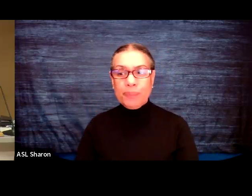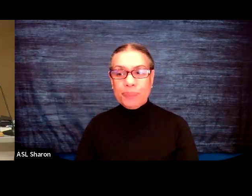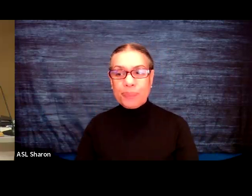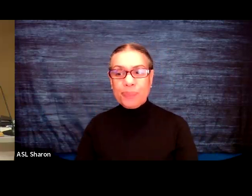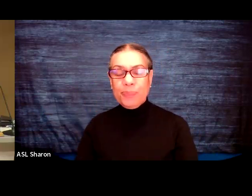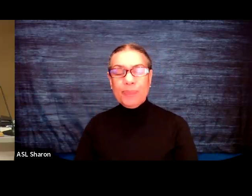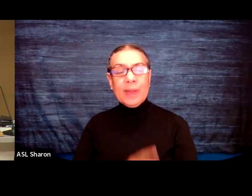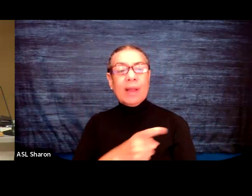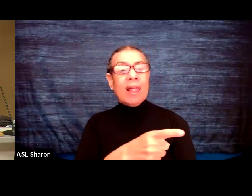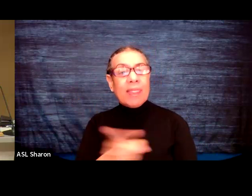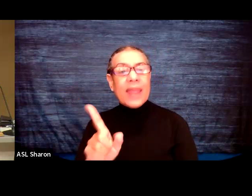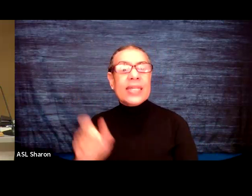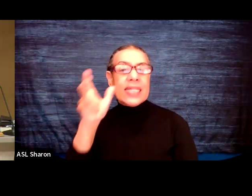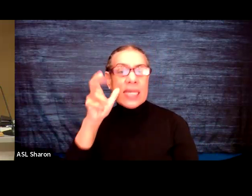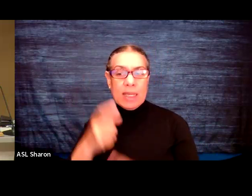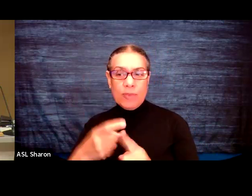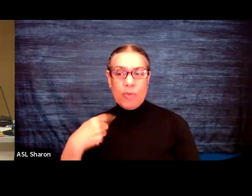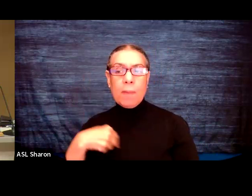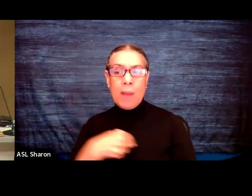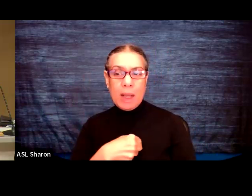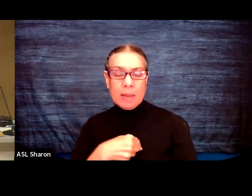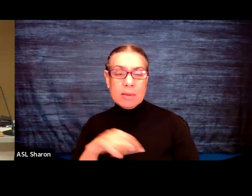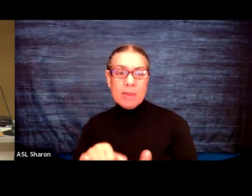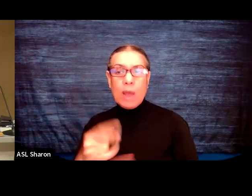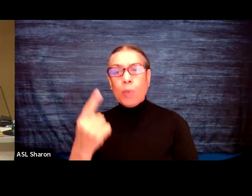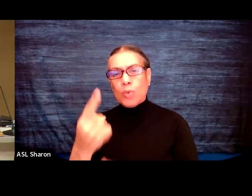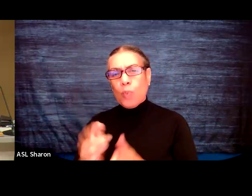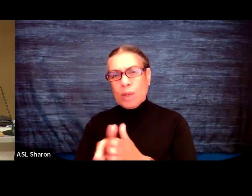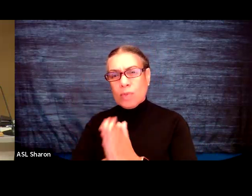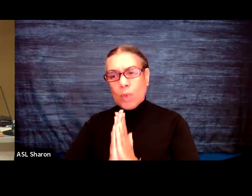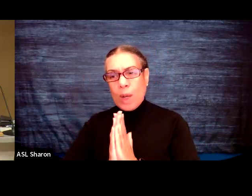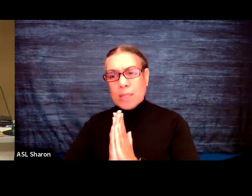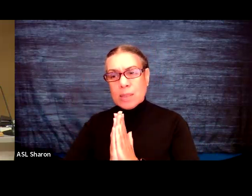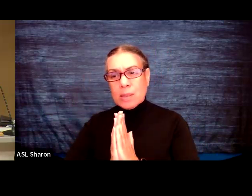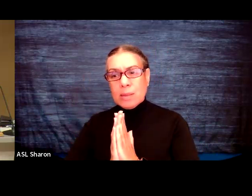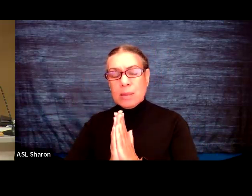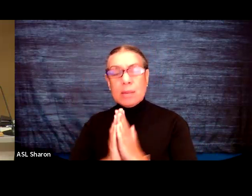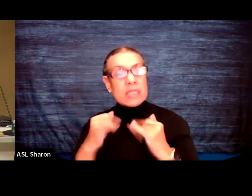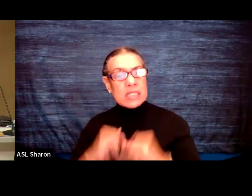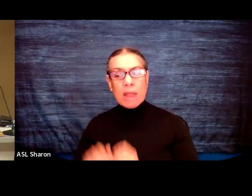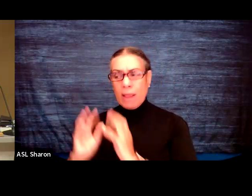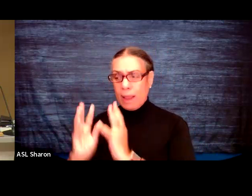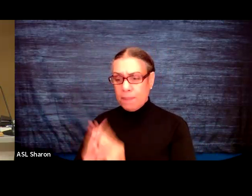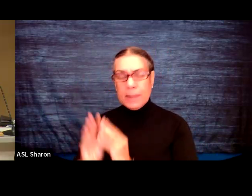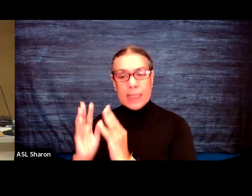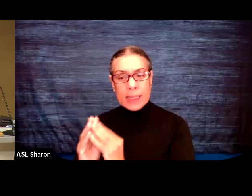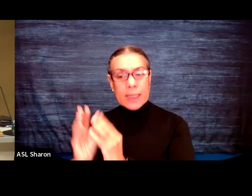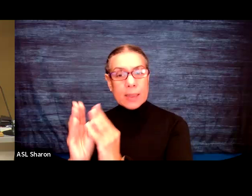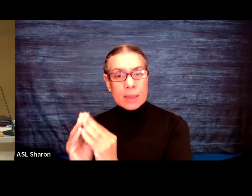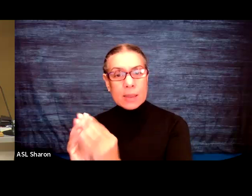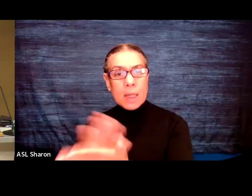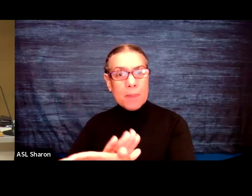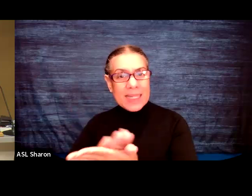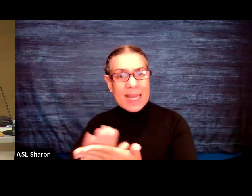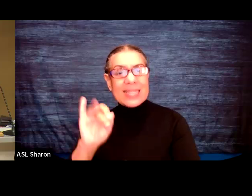they need to hear from us. Is one of the requests was that, there are still meetings that are going on. It would be great for